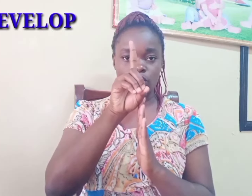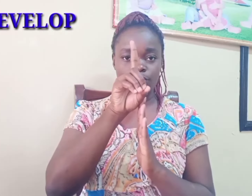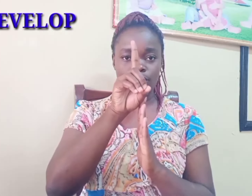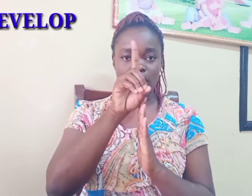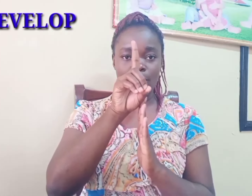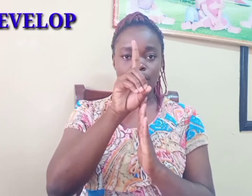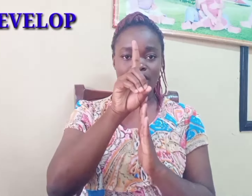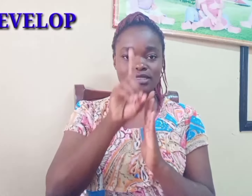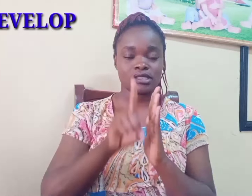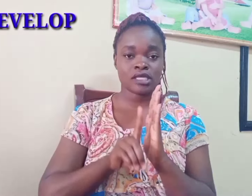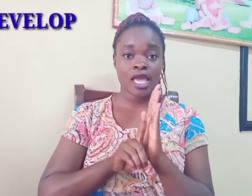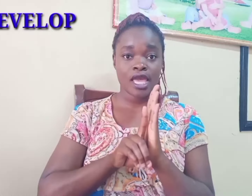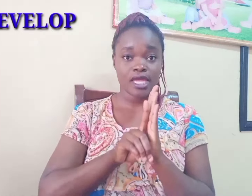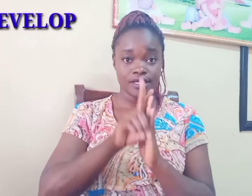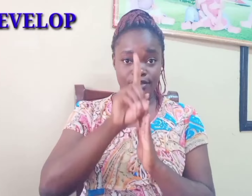develop upwards.